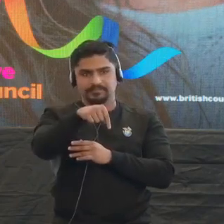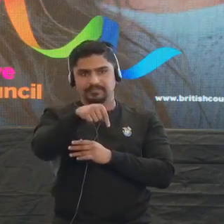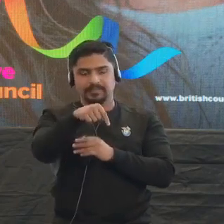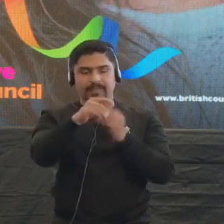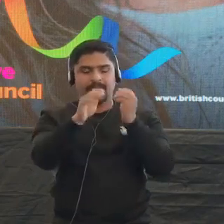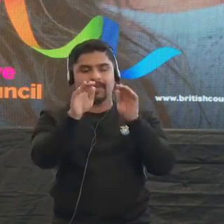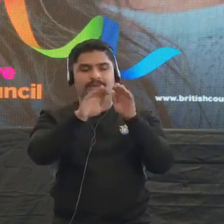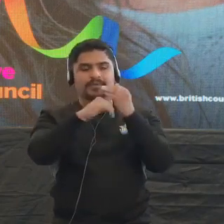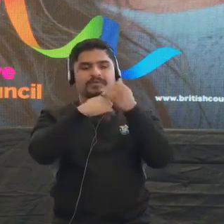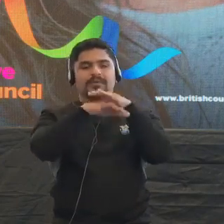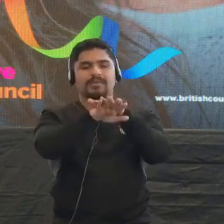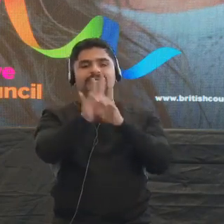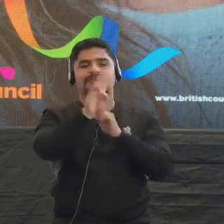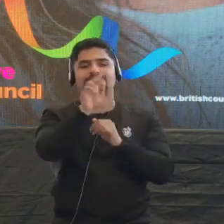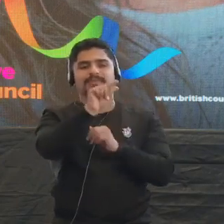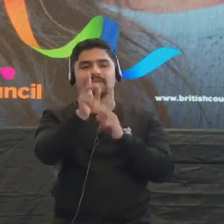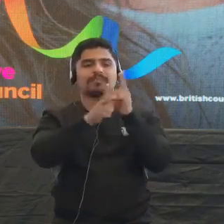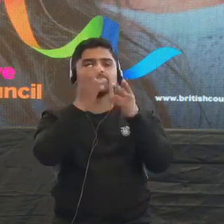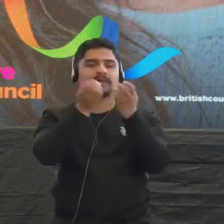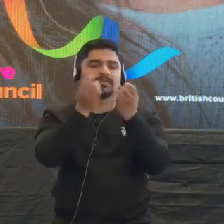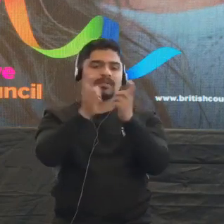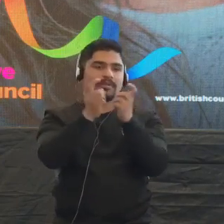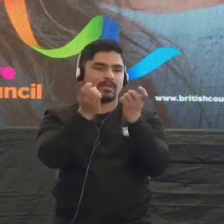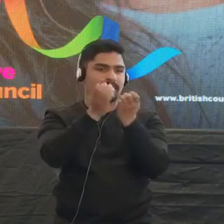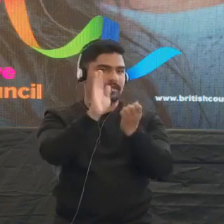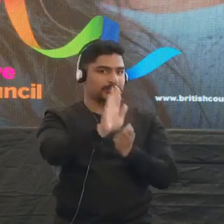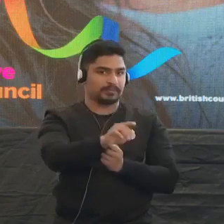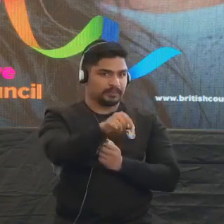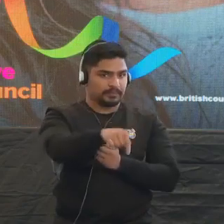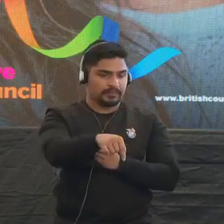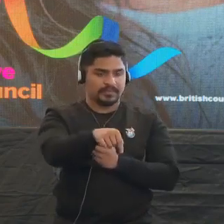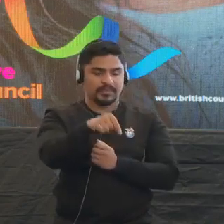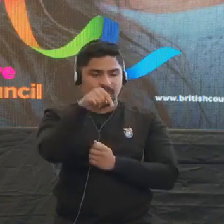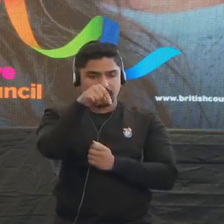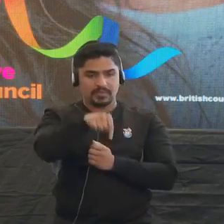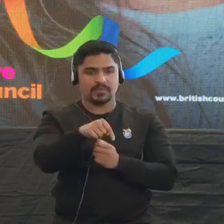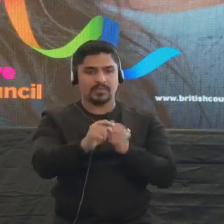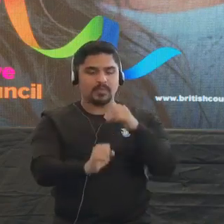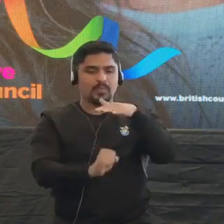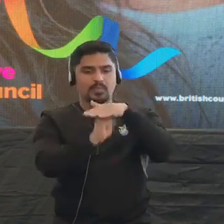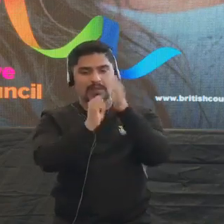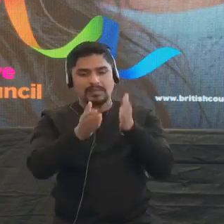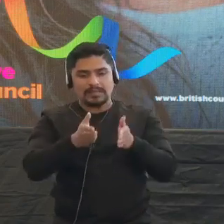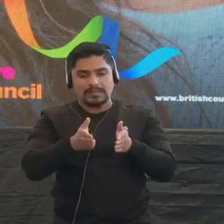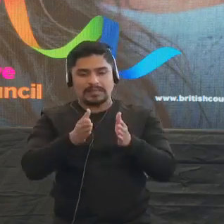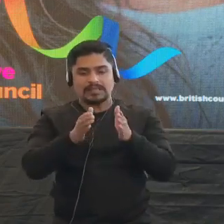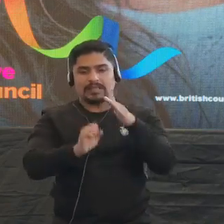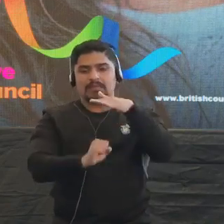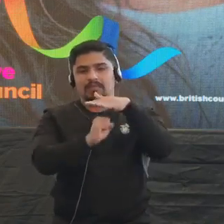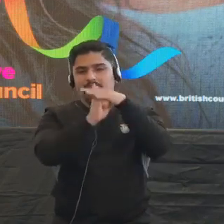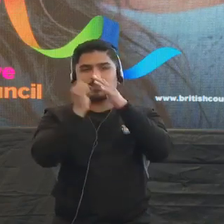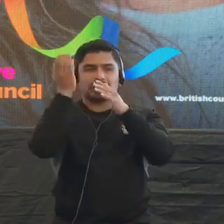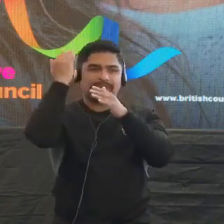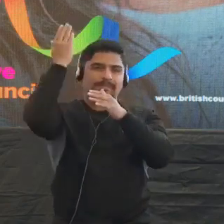inclusion in our mainstream society or in our mainstream schools.